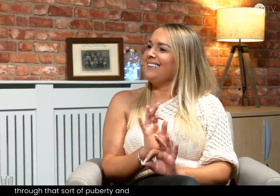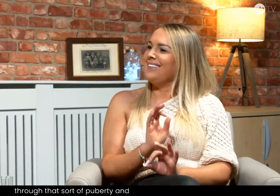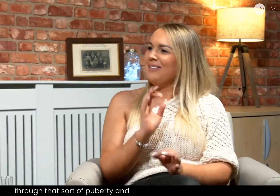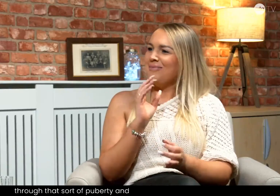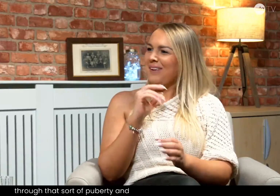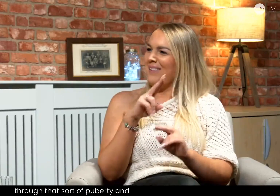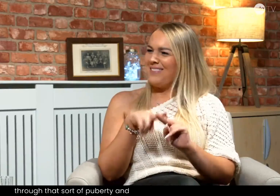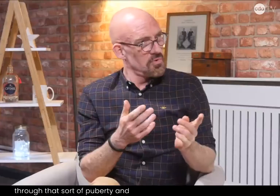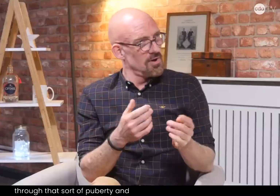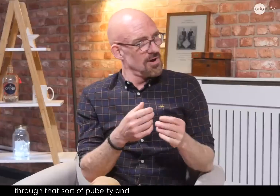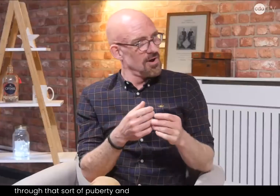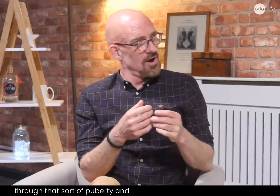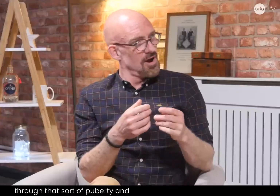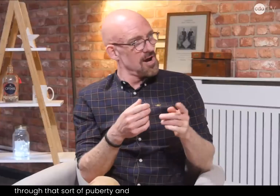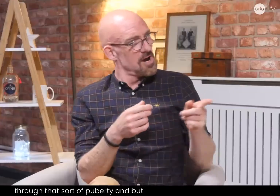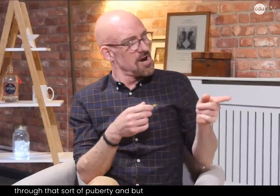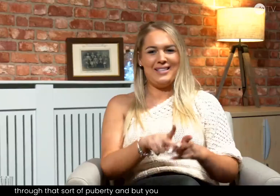But, you know, and he was right.